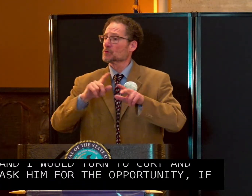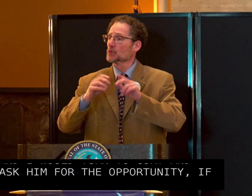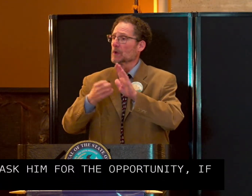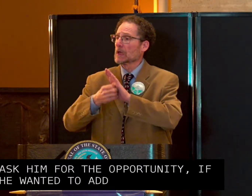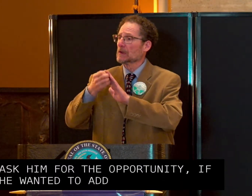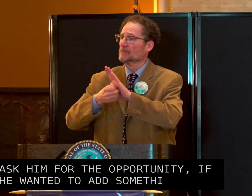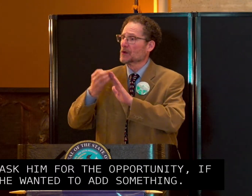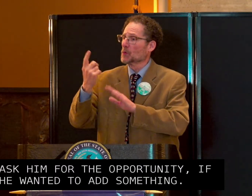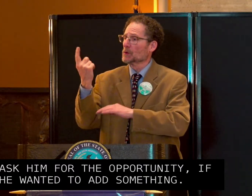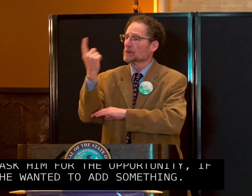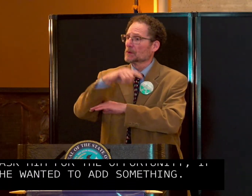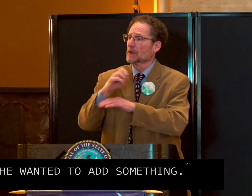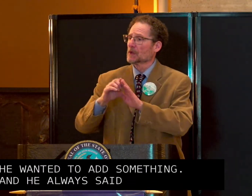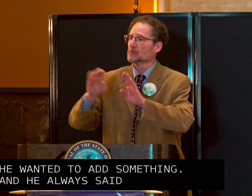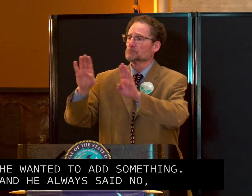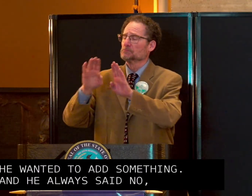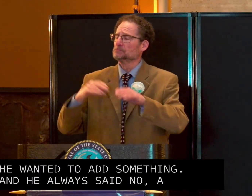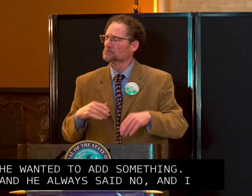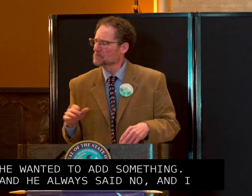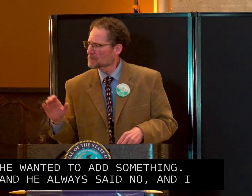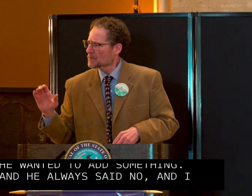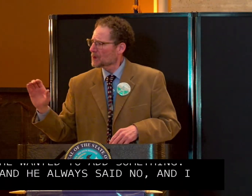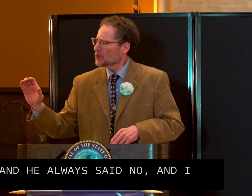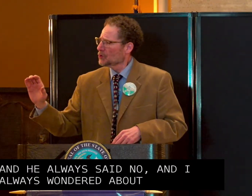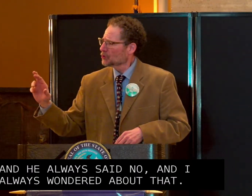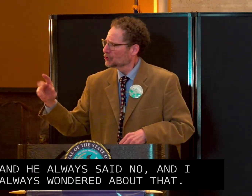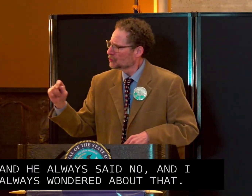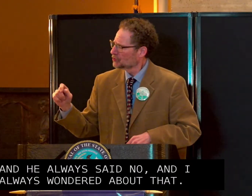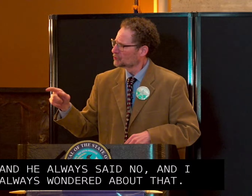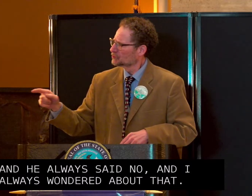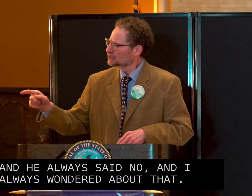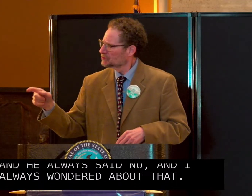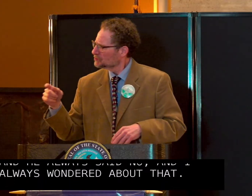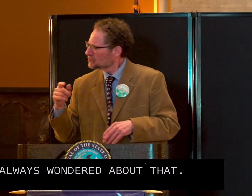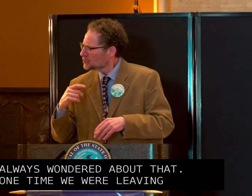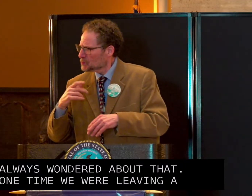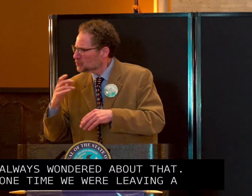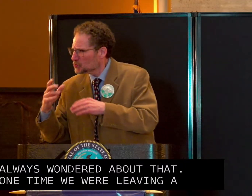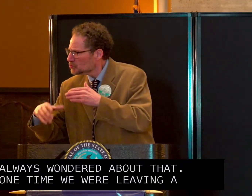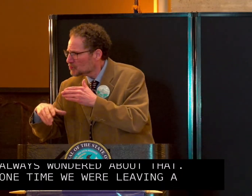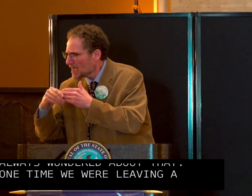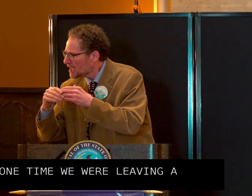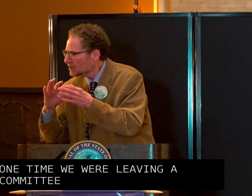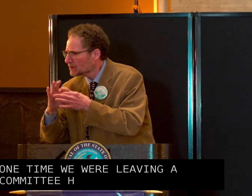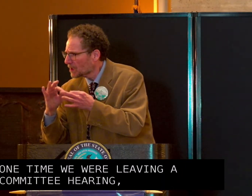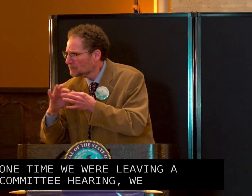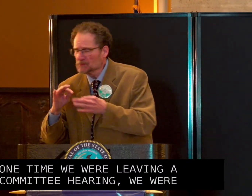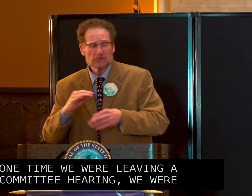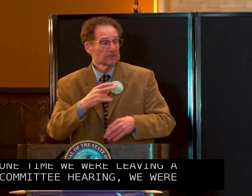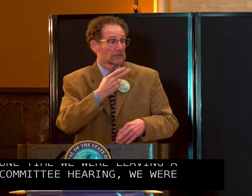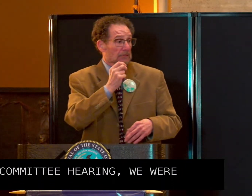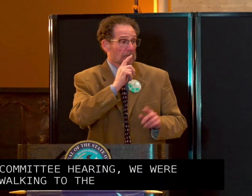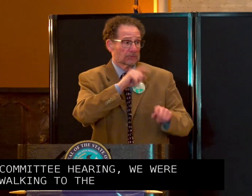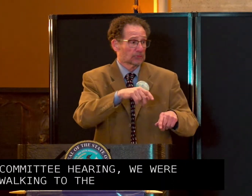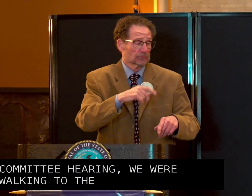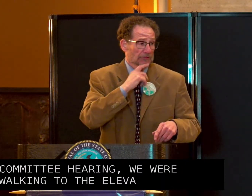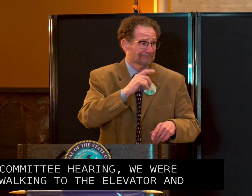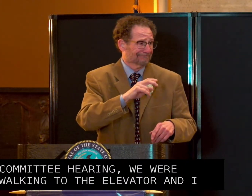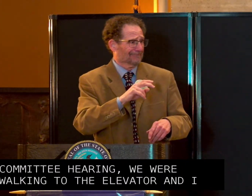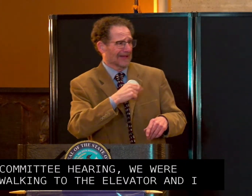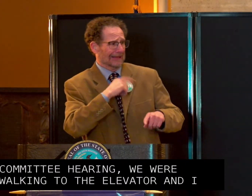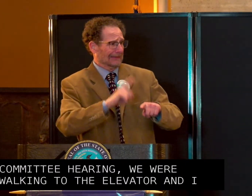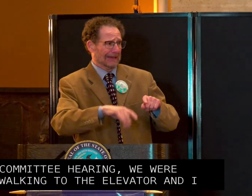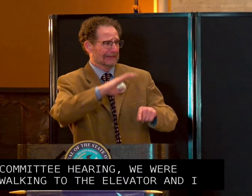always wondered about that. So one time we were leaving a committee hearing, we were walking to the elevator, and I said, Curt, how come every time I ask if you want to